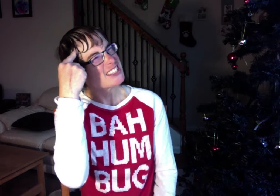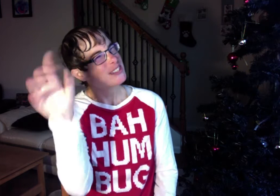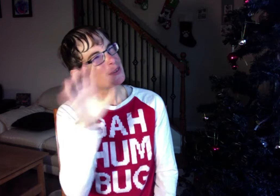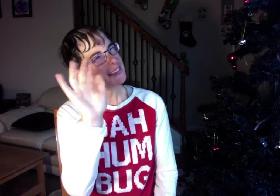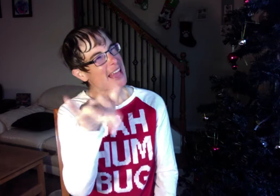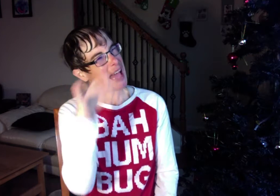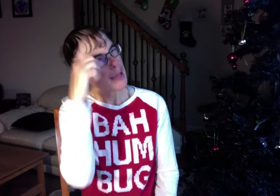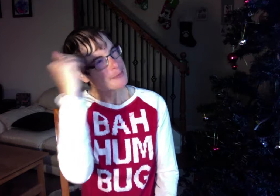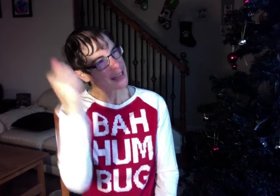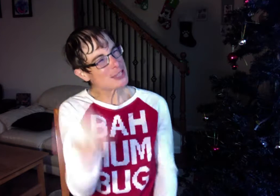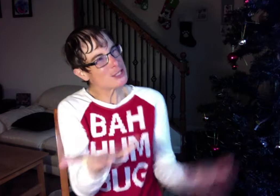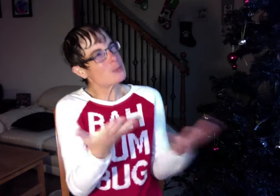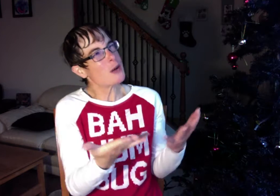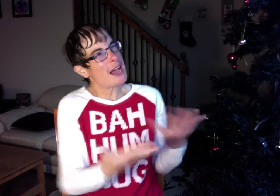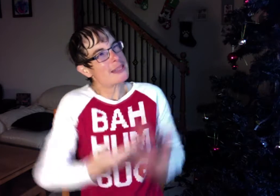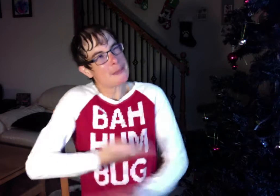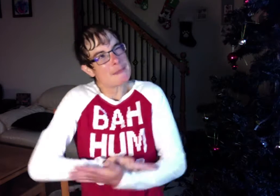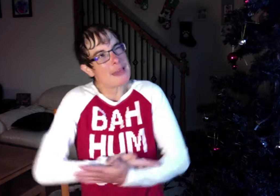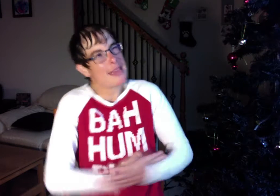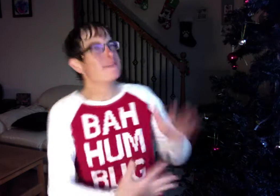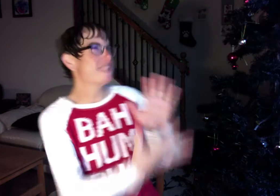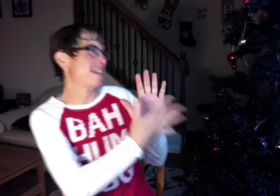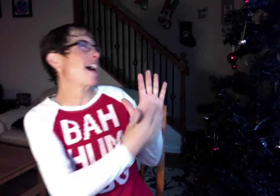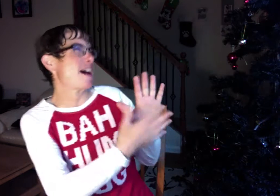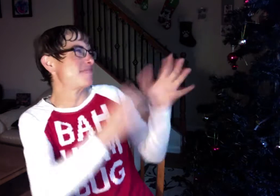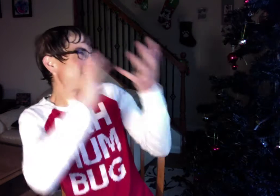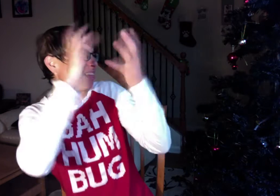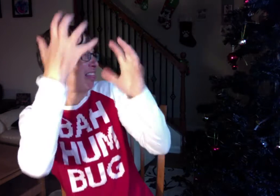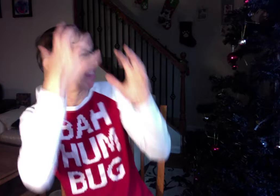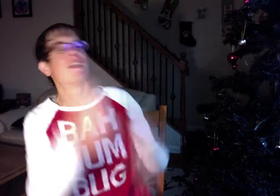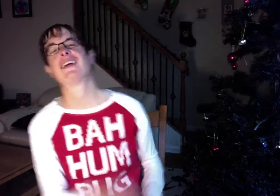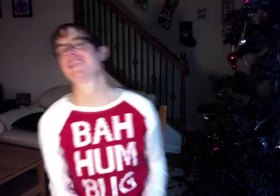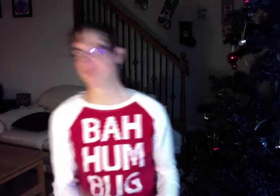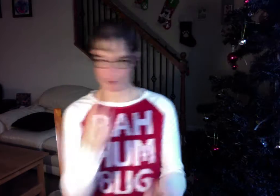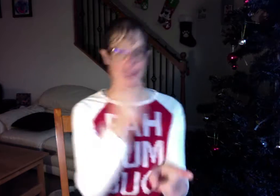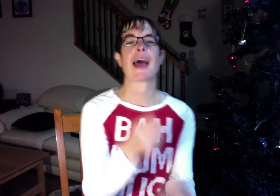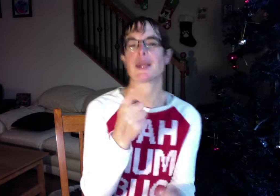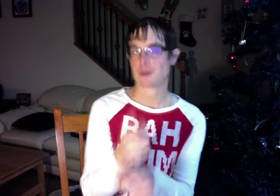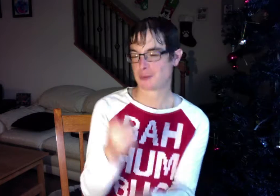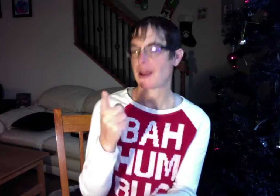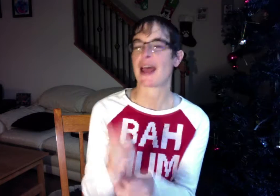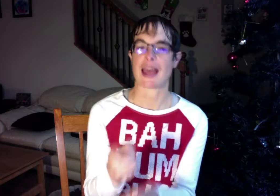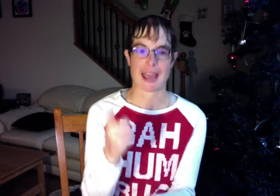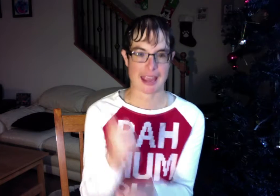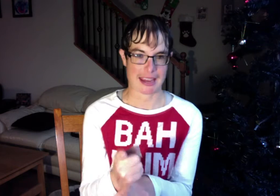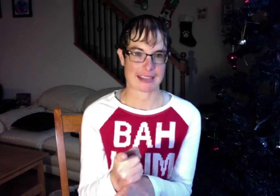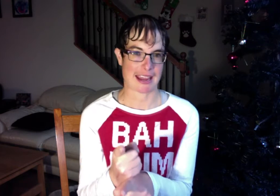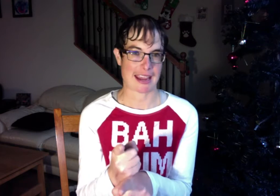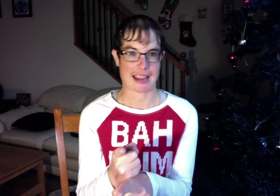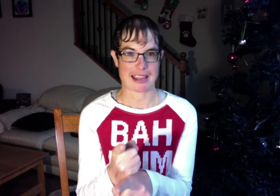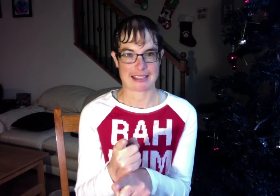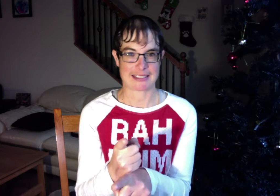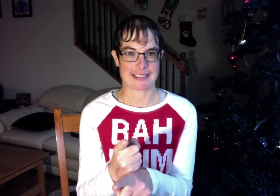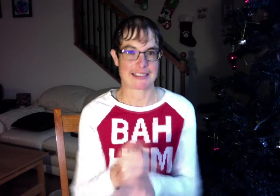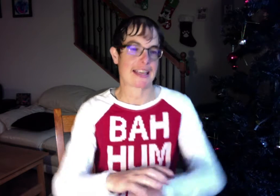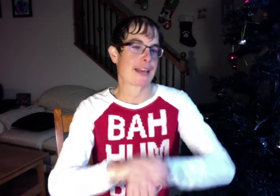it too and get mixed up. Oh, yeah, she's trying to mix him up on purpose. She's